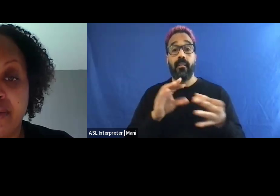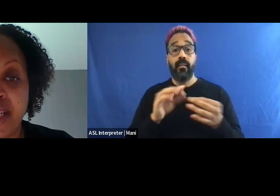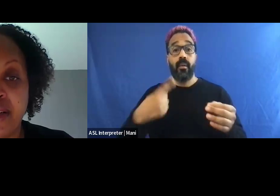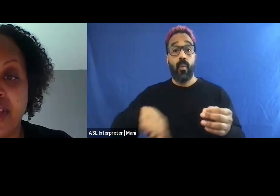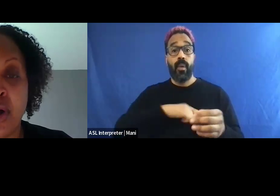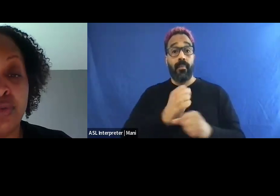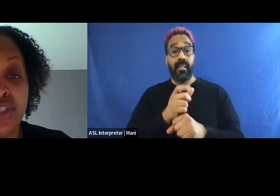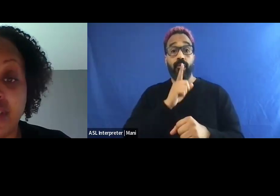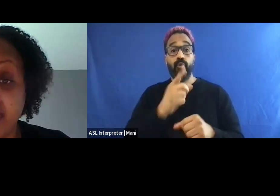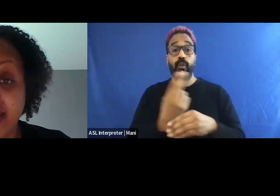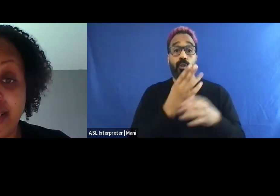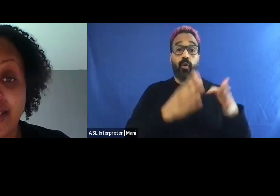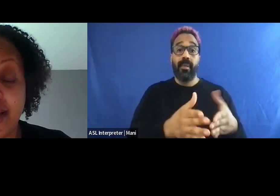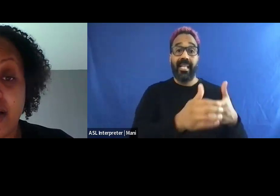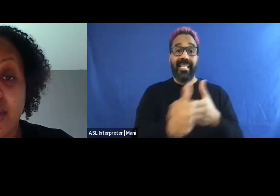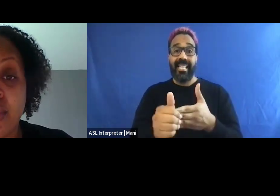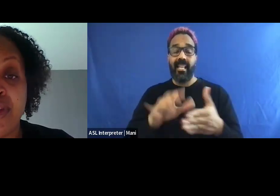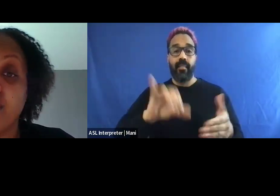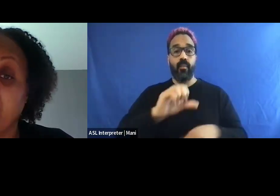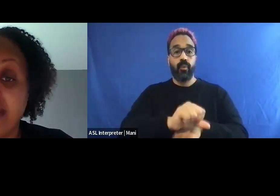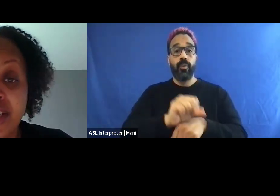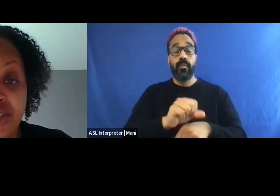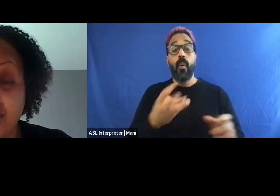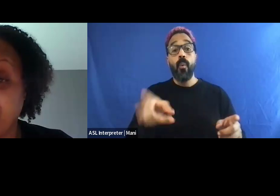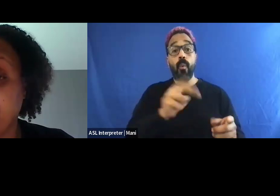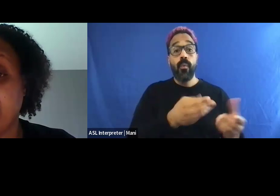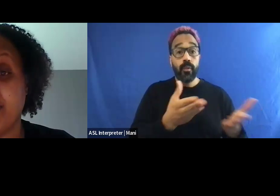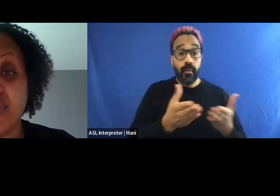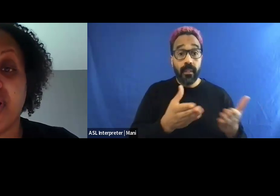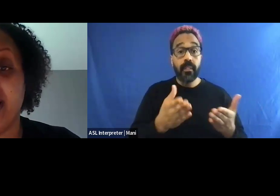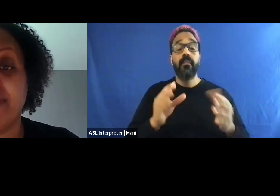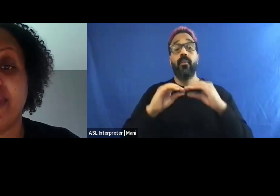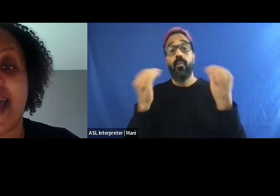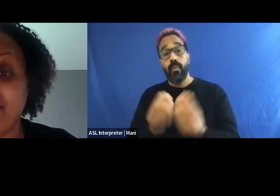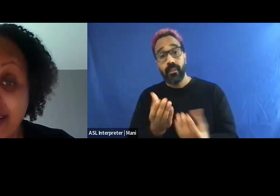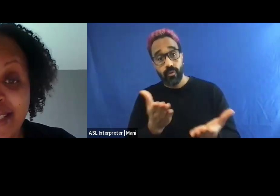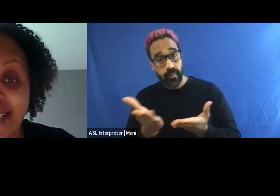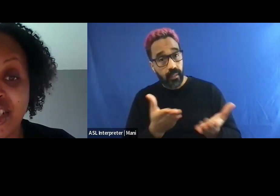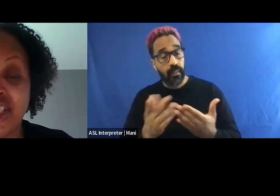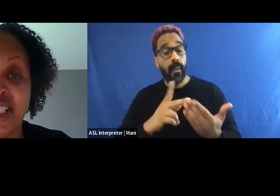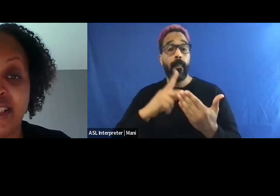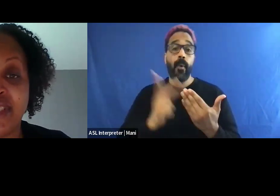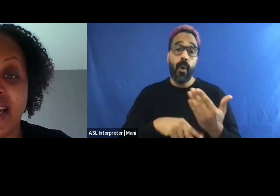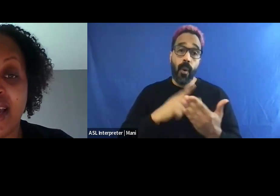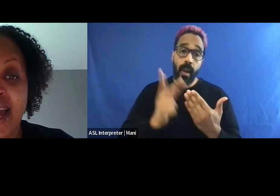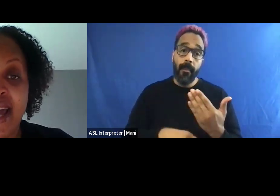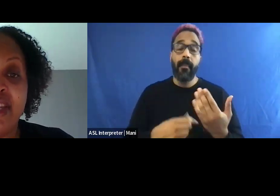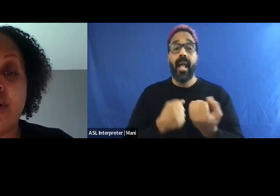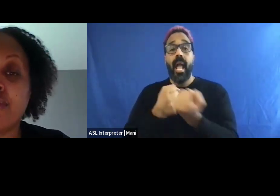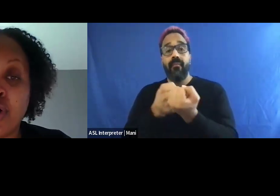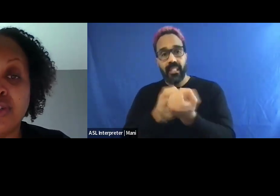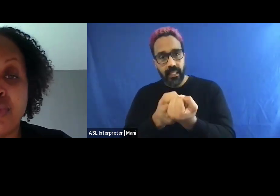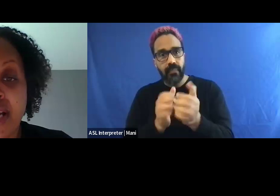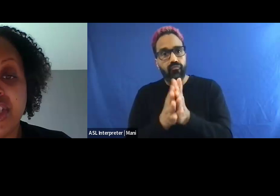work via their own services or the organization services, programs, advocacy initiatives, and